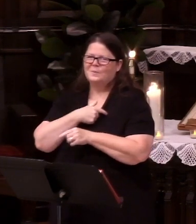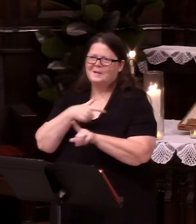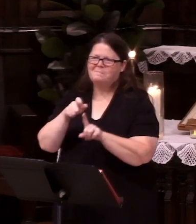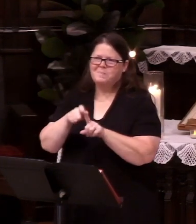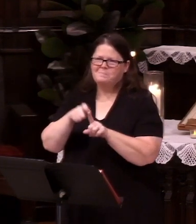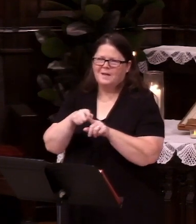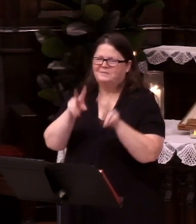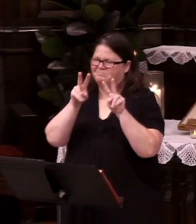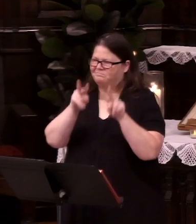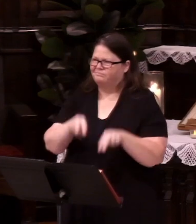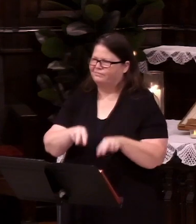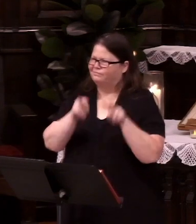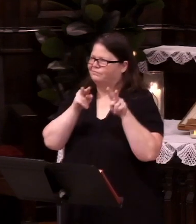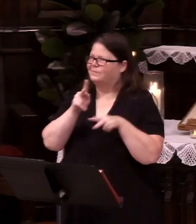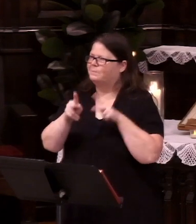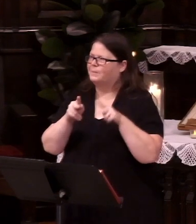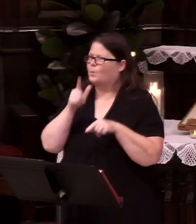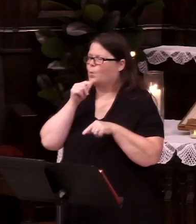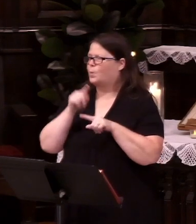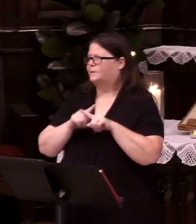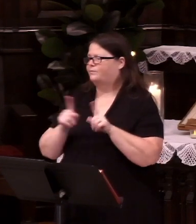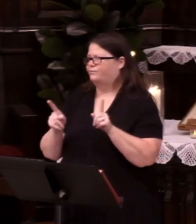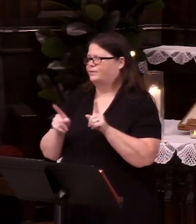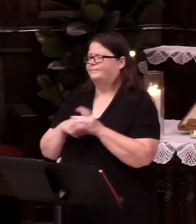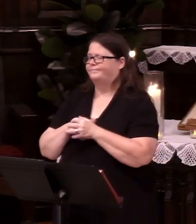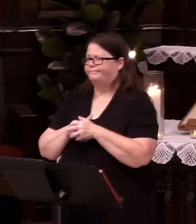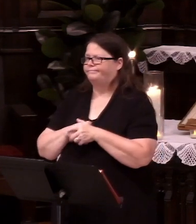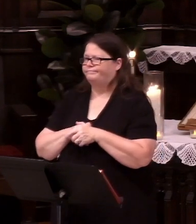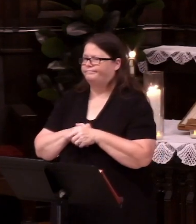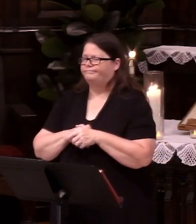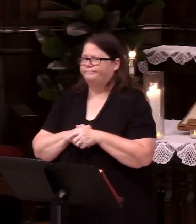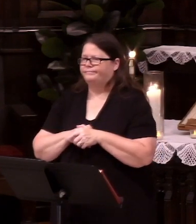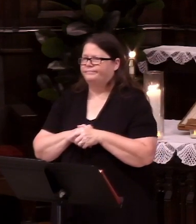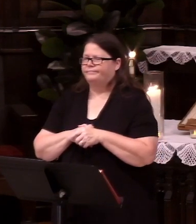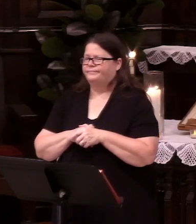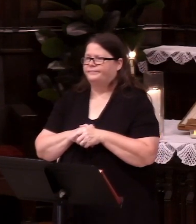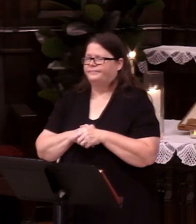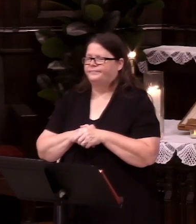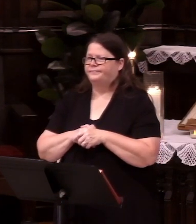attacked those who are different and have different viewpoints.